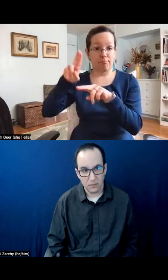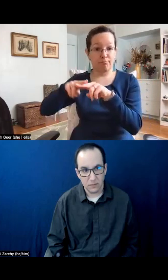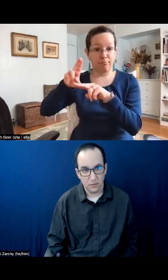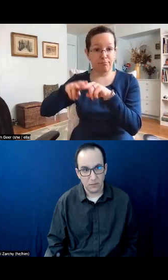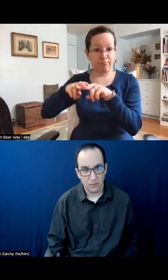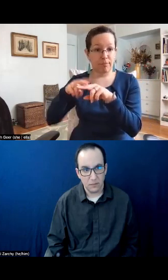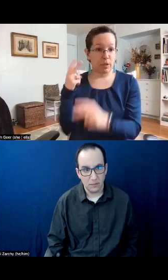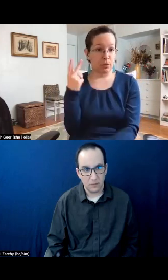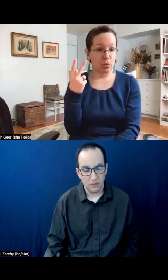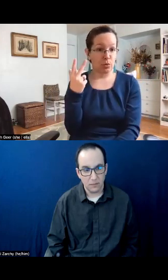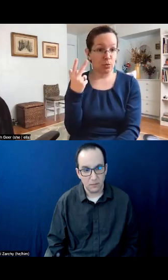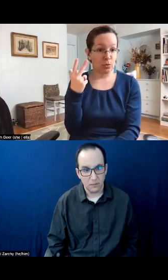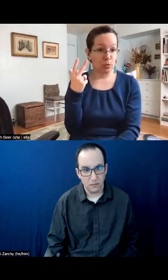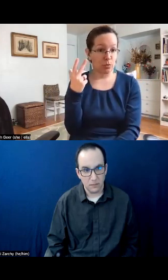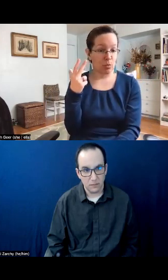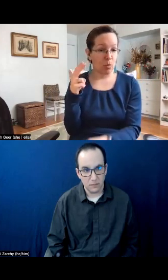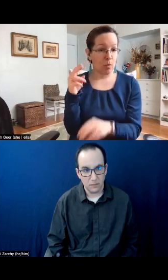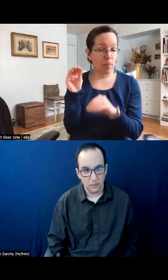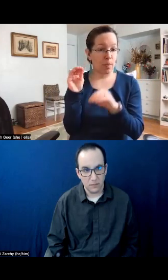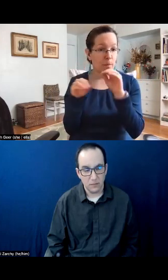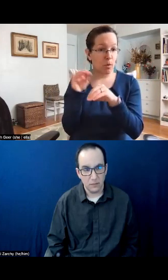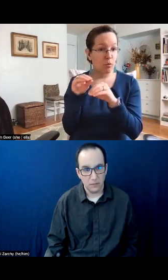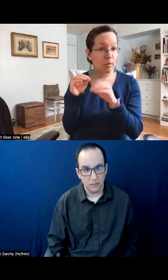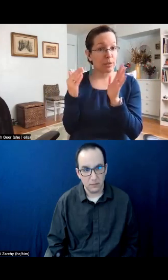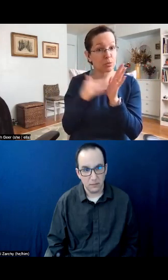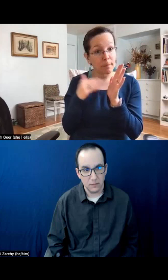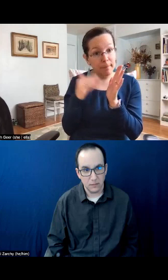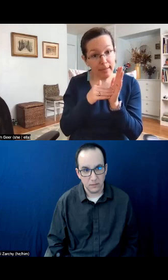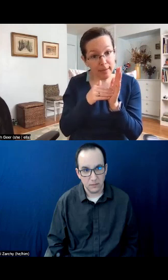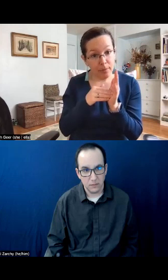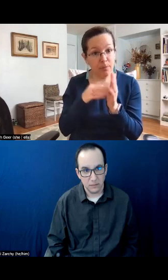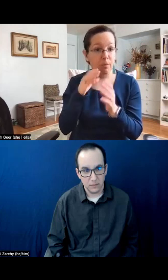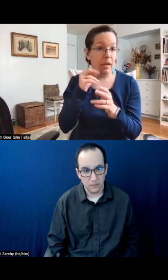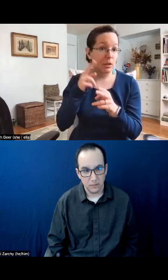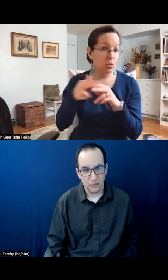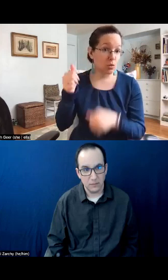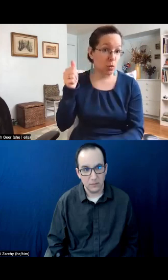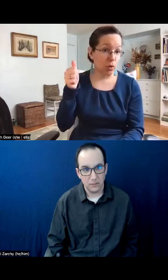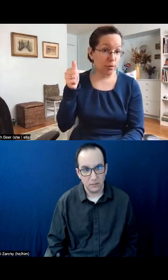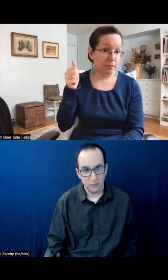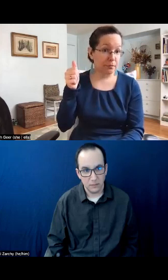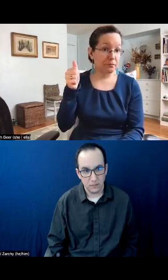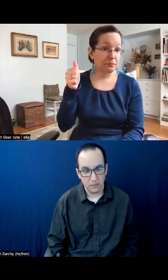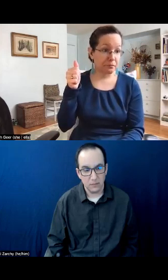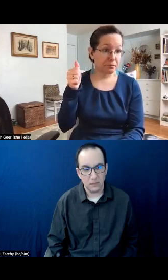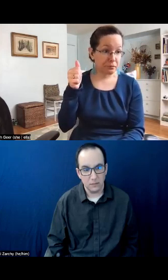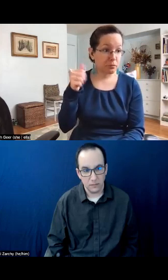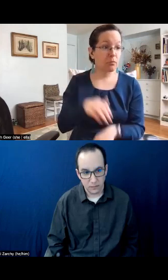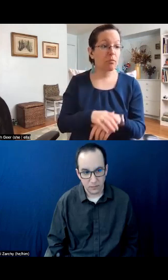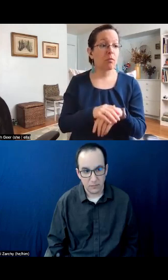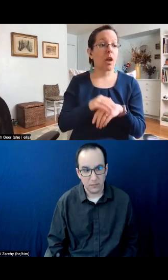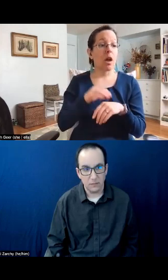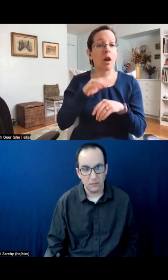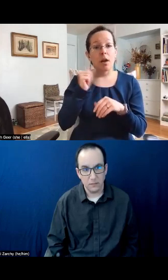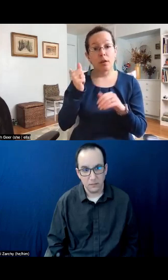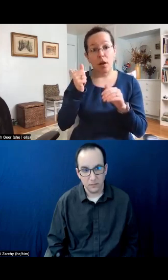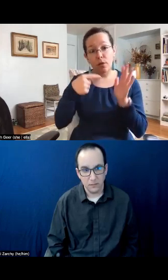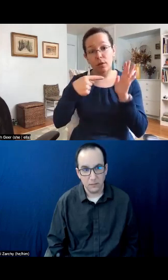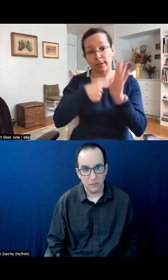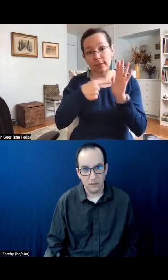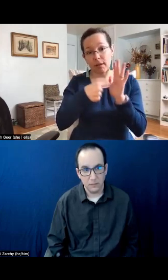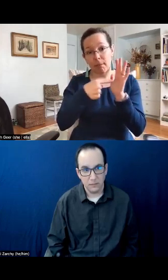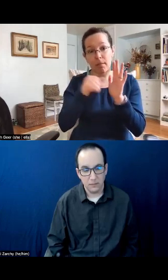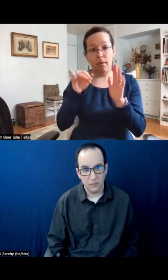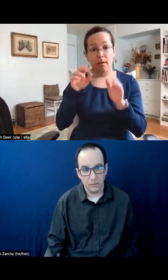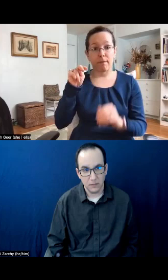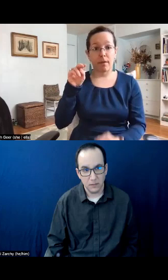LML syllable, but chair actually has 2 movements that are repeated and required in a shorter fashion